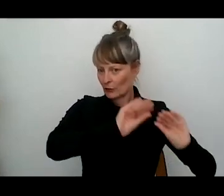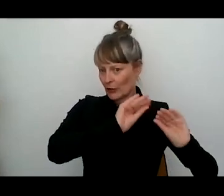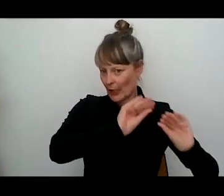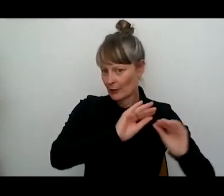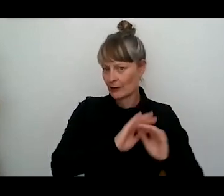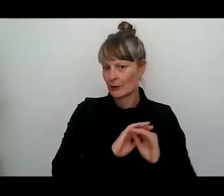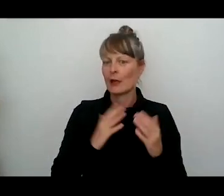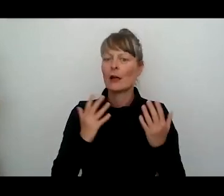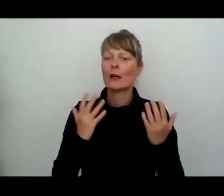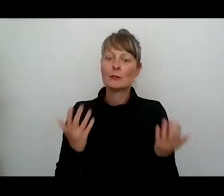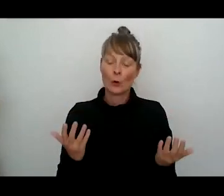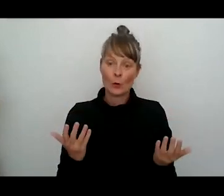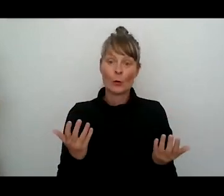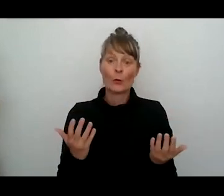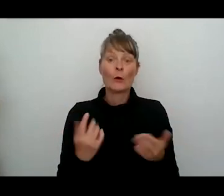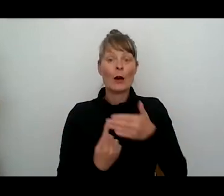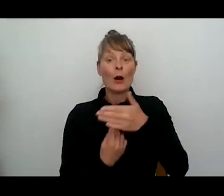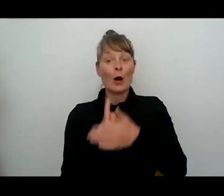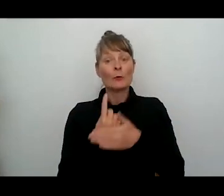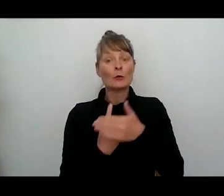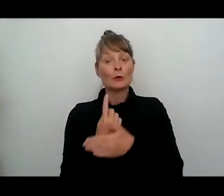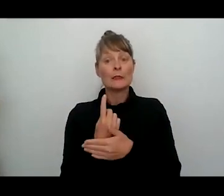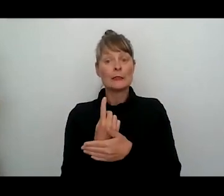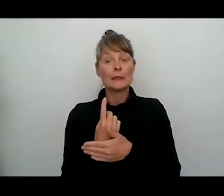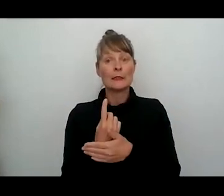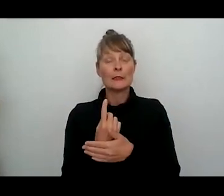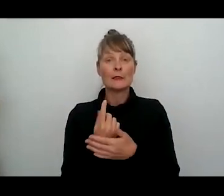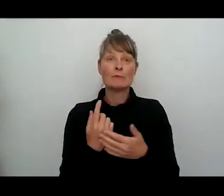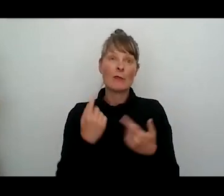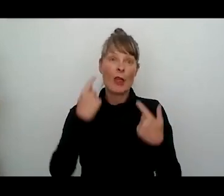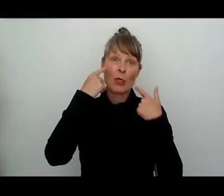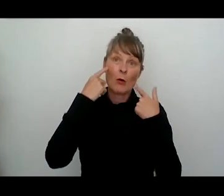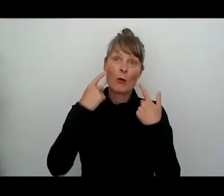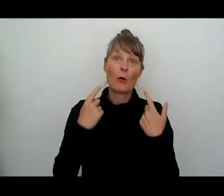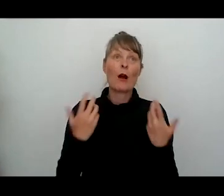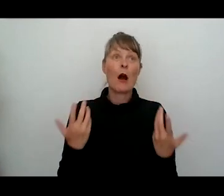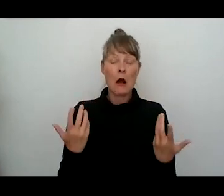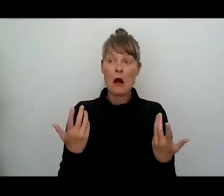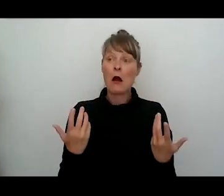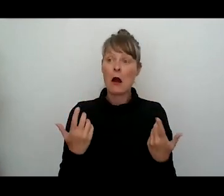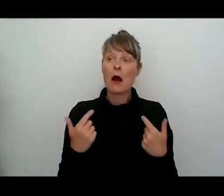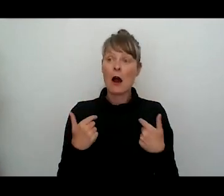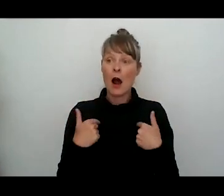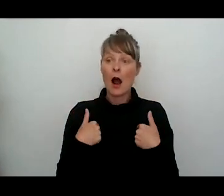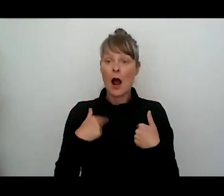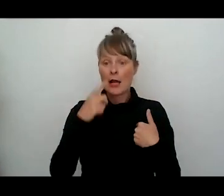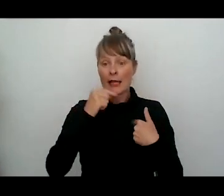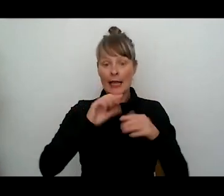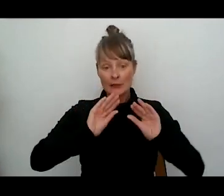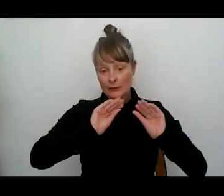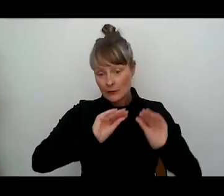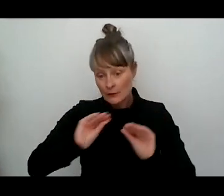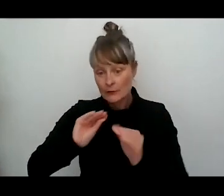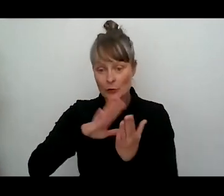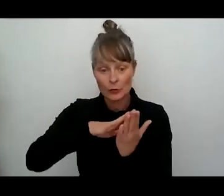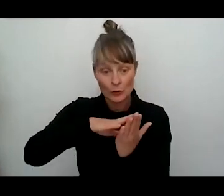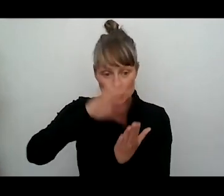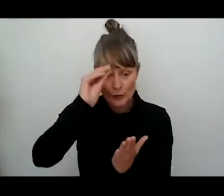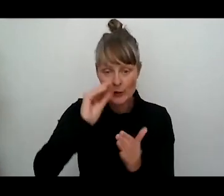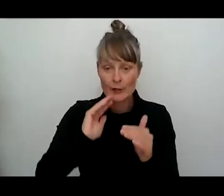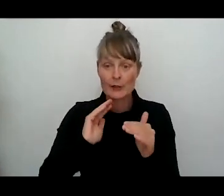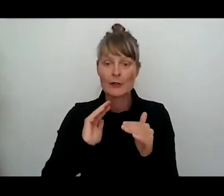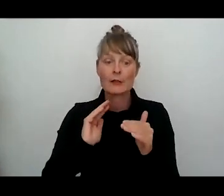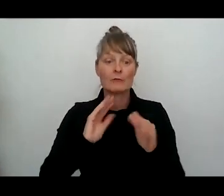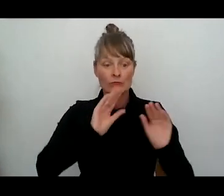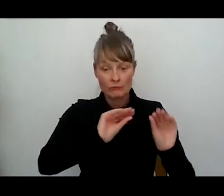So that opportunity to do that and have students over time and shape that next generation of